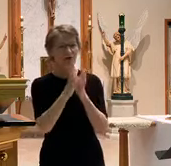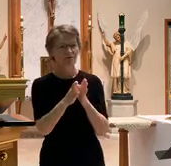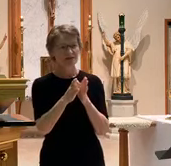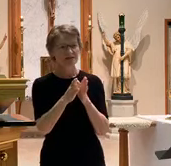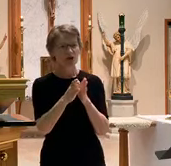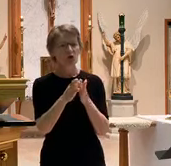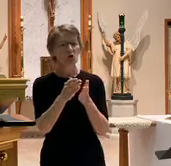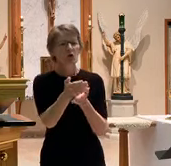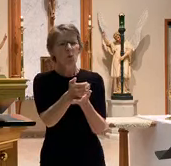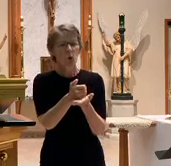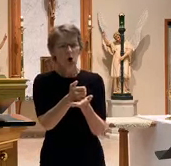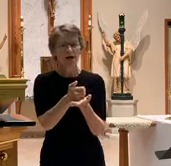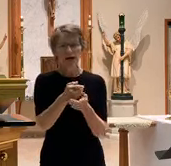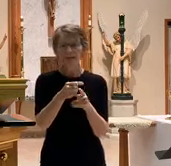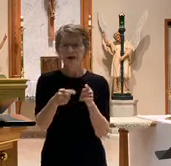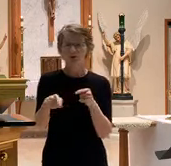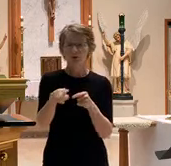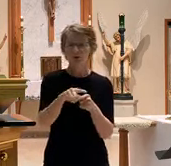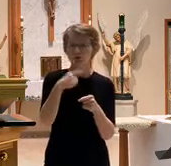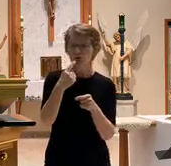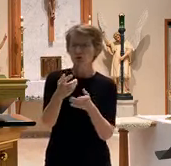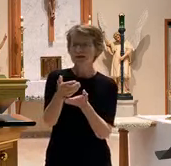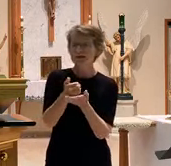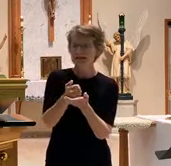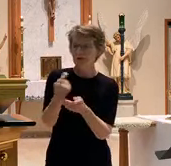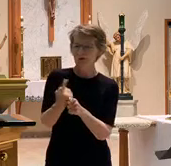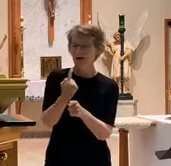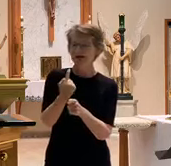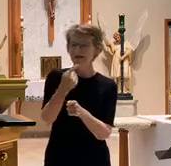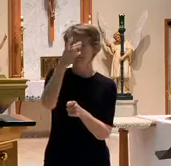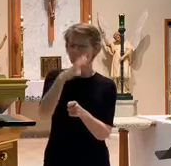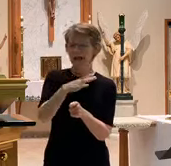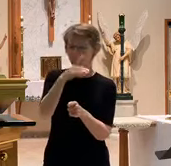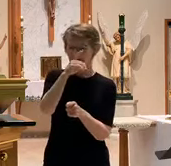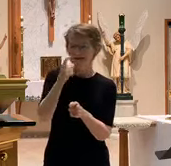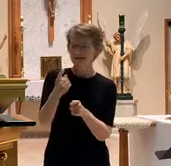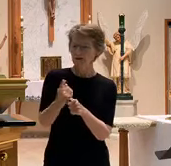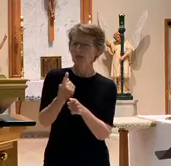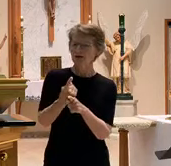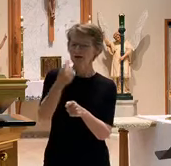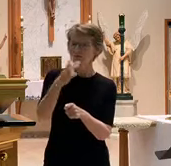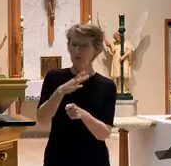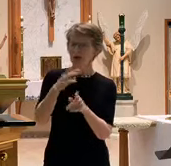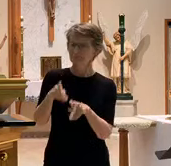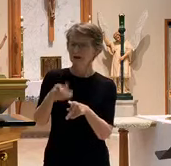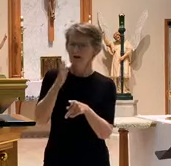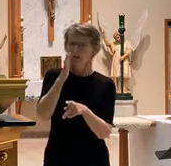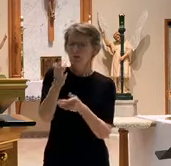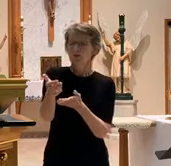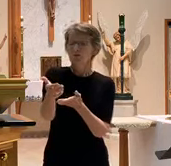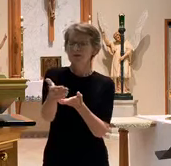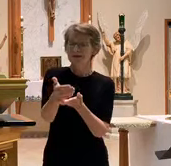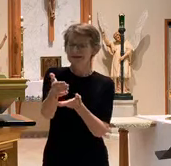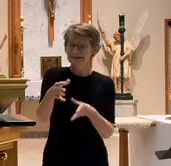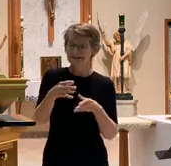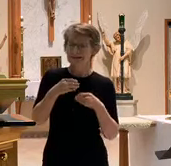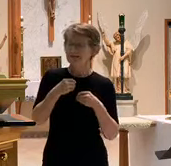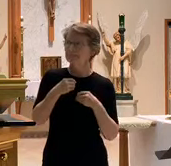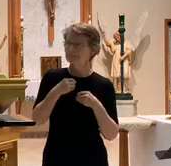reward. And whoever receives a righteous man because he is a righteous man will receive a